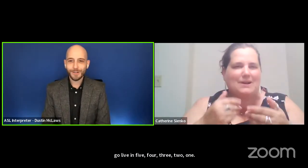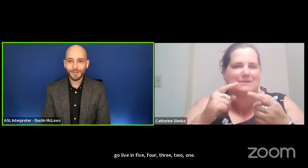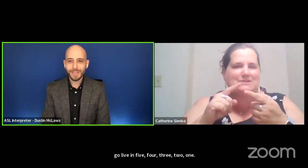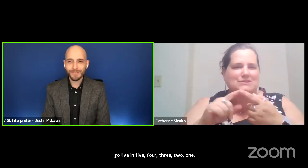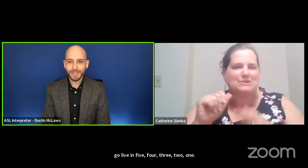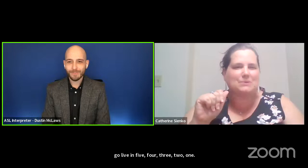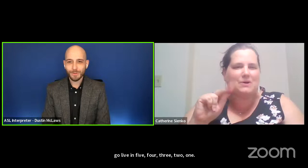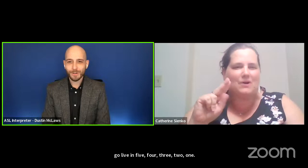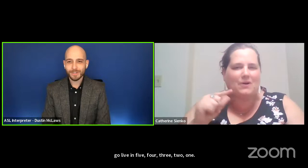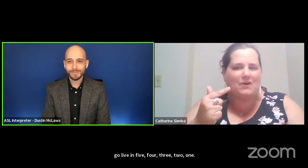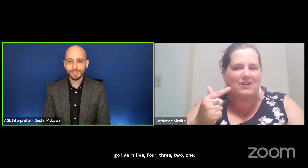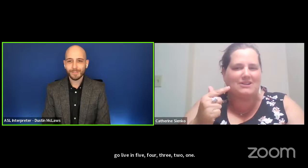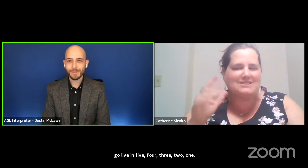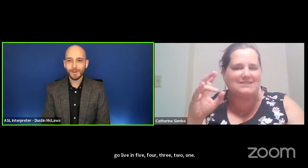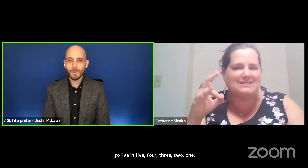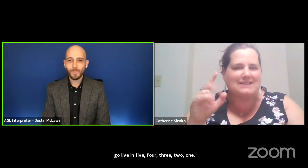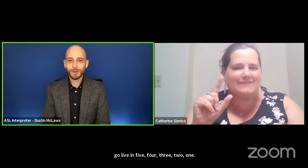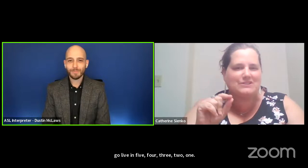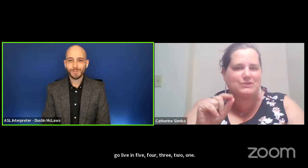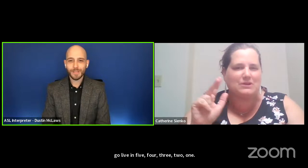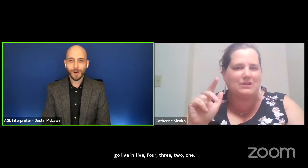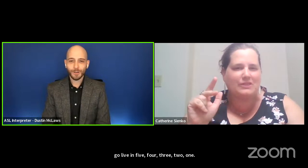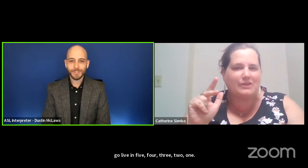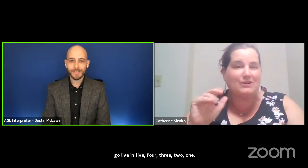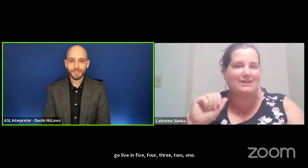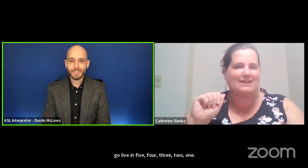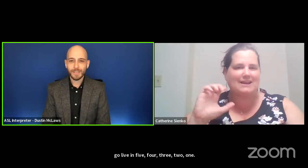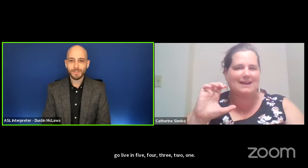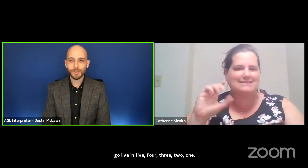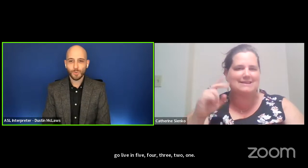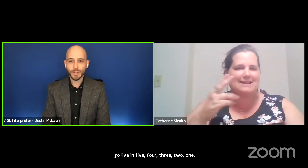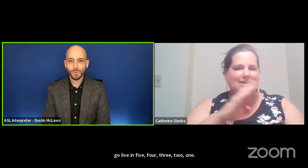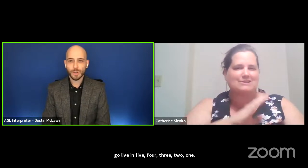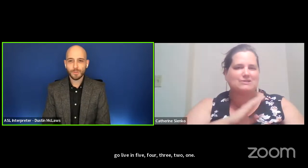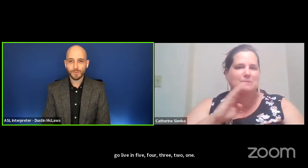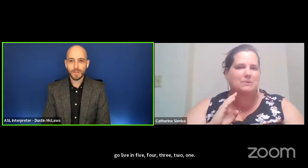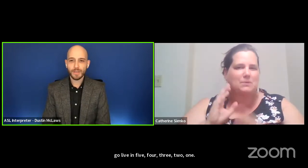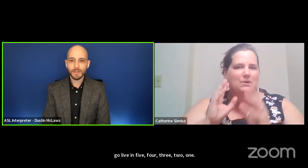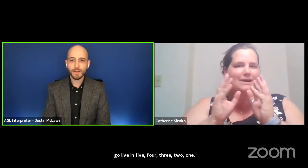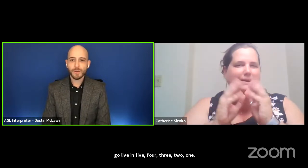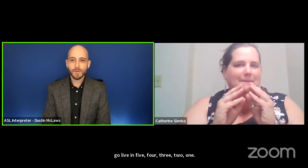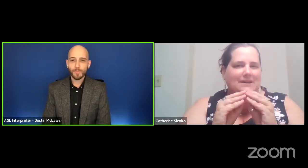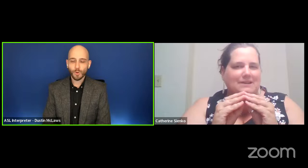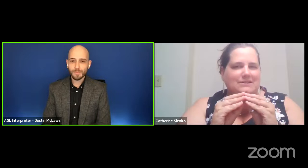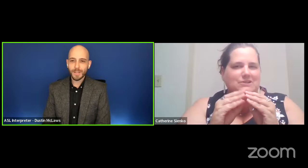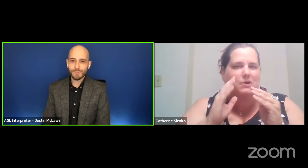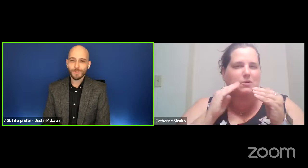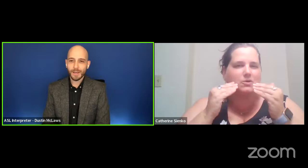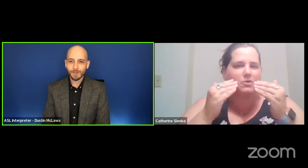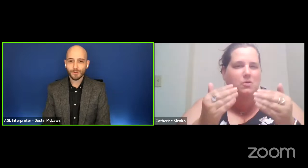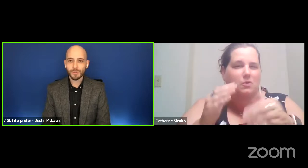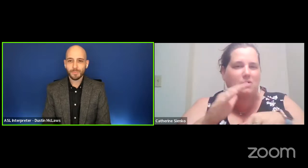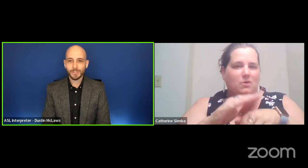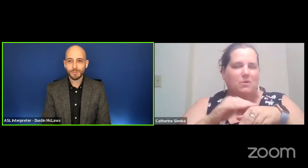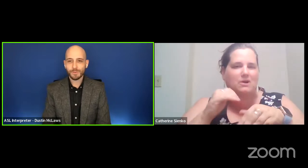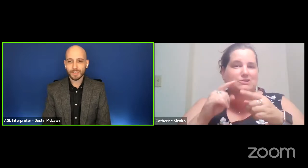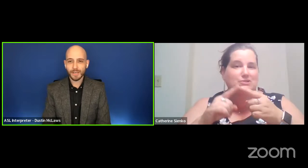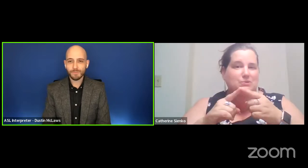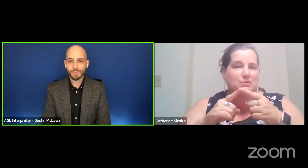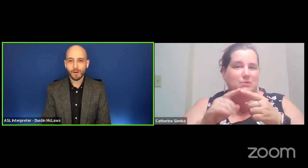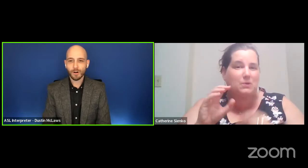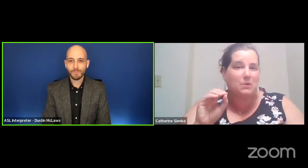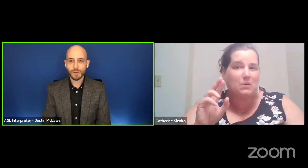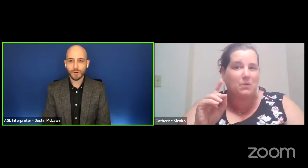Hello and good evening, everyone. Welcome to the August 17th, 2023 board meeting for the Arizona Commission